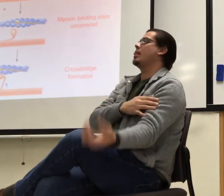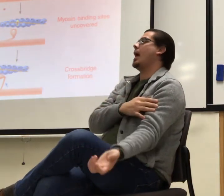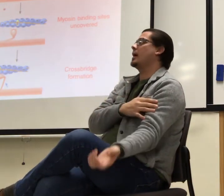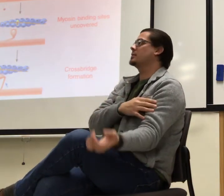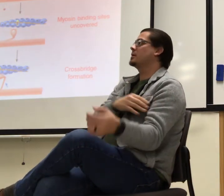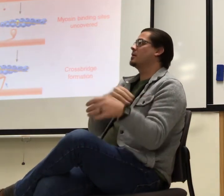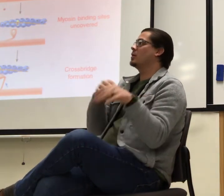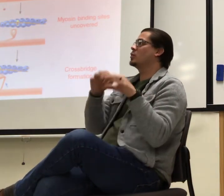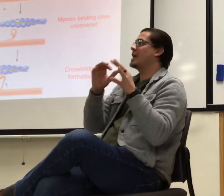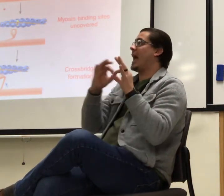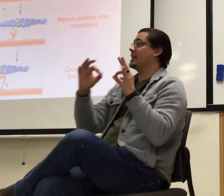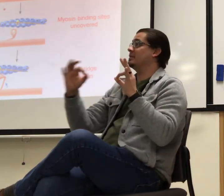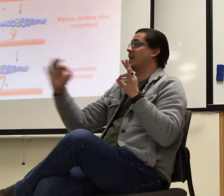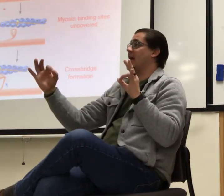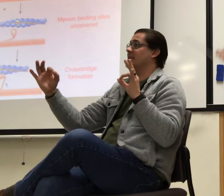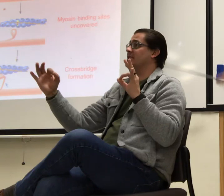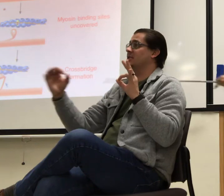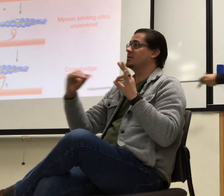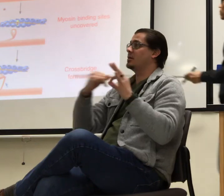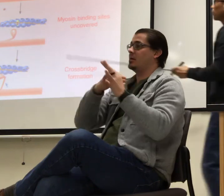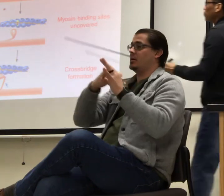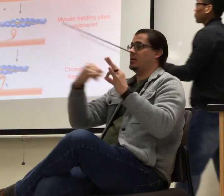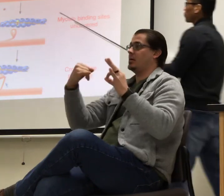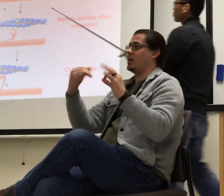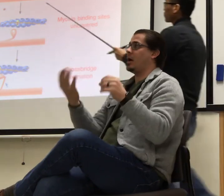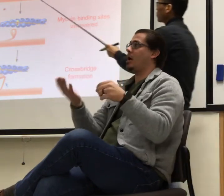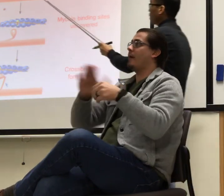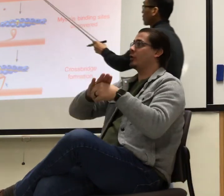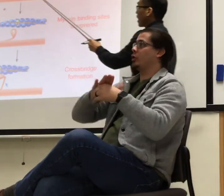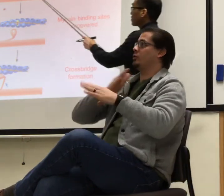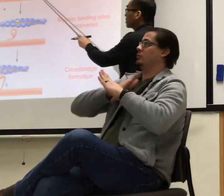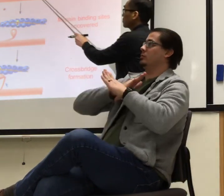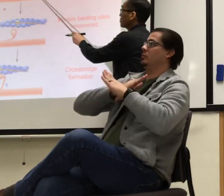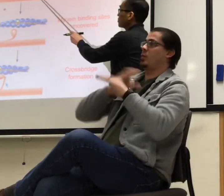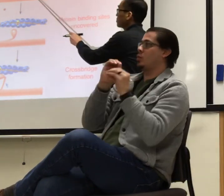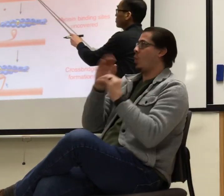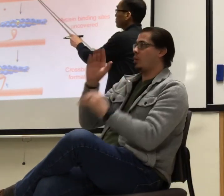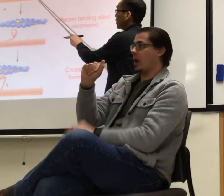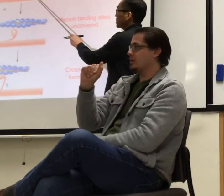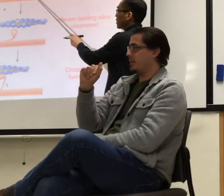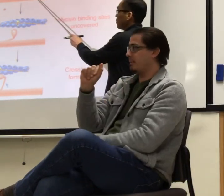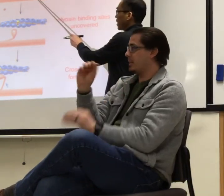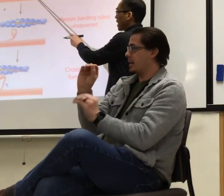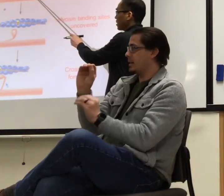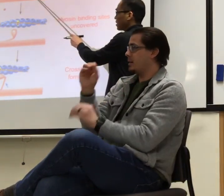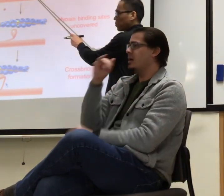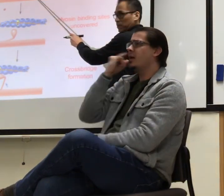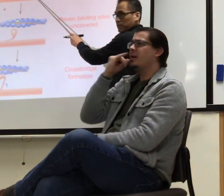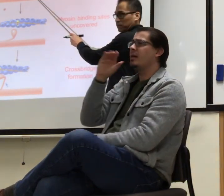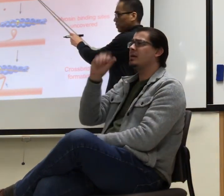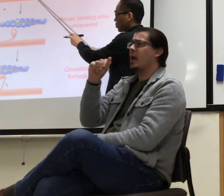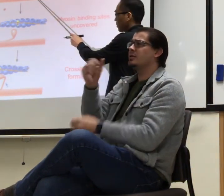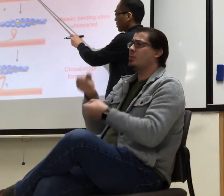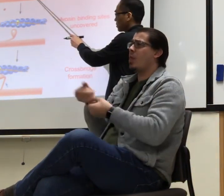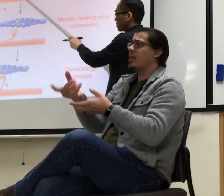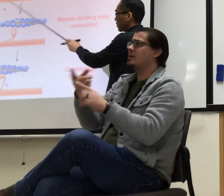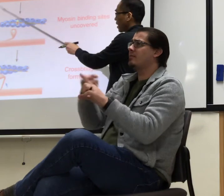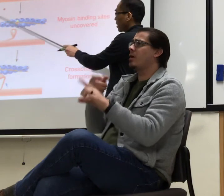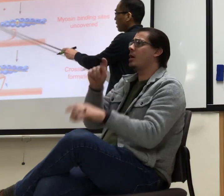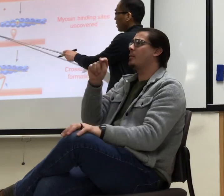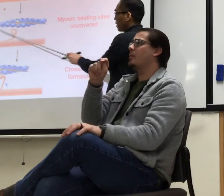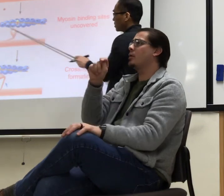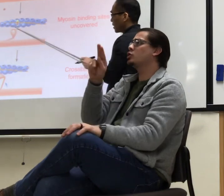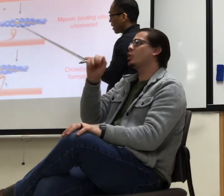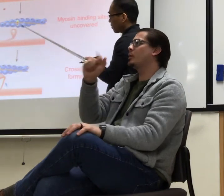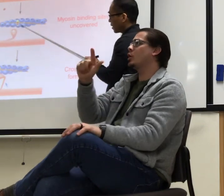sites are covered. No calcium. But let's say you get calcium release from the terminal